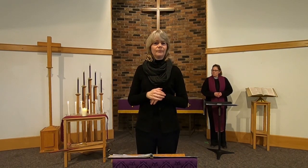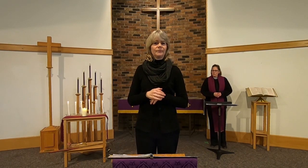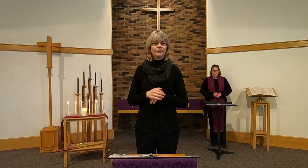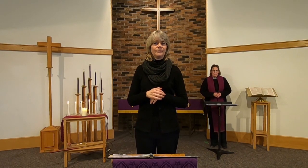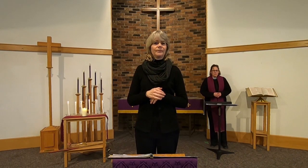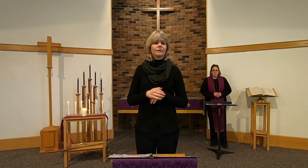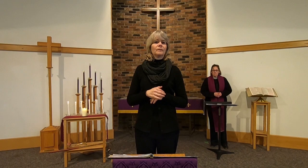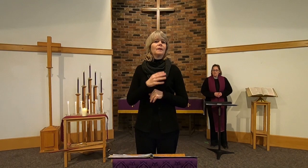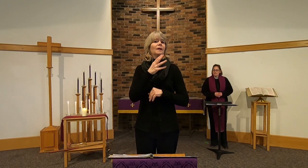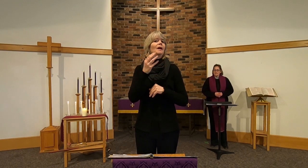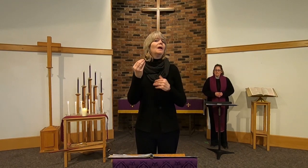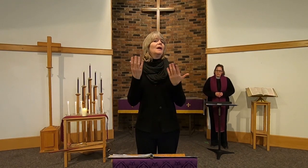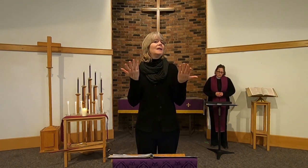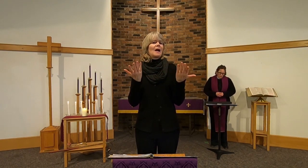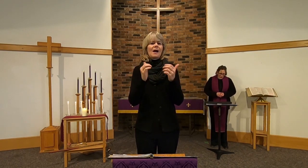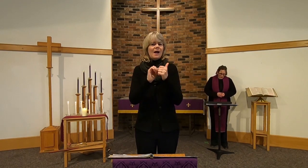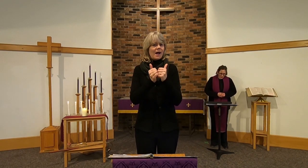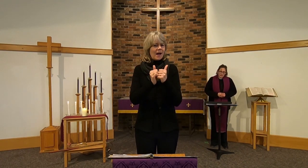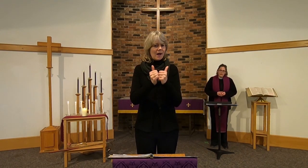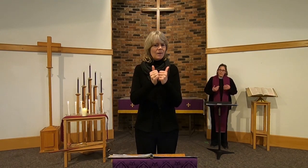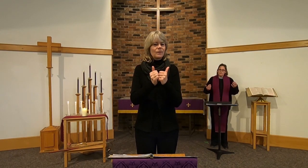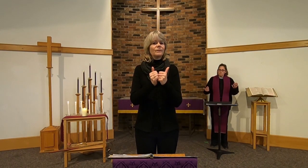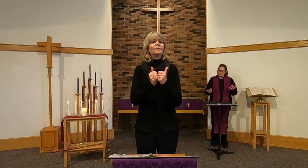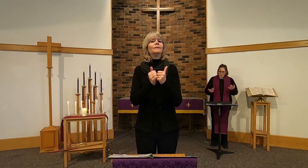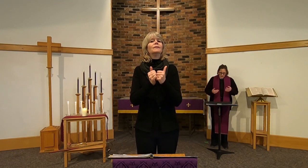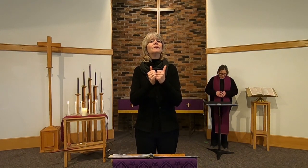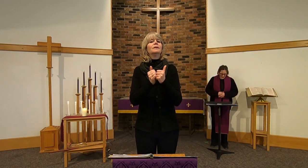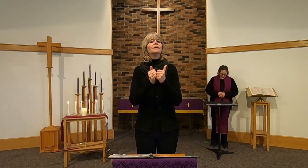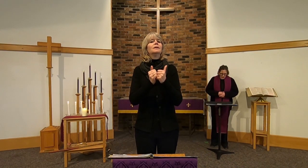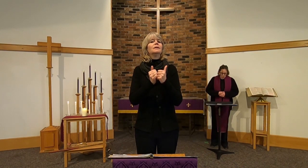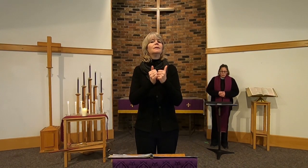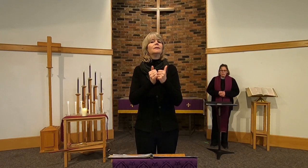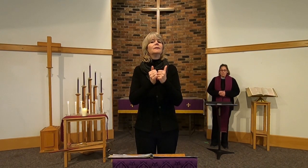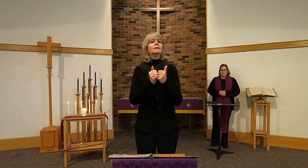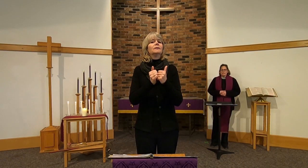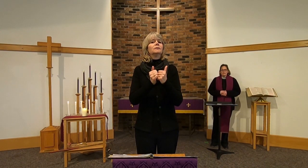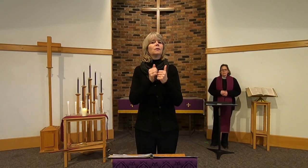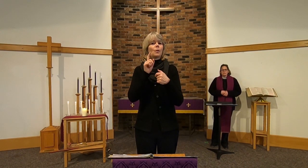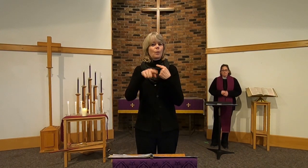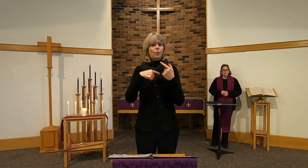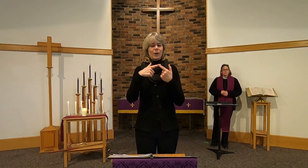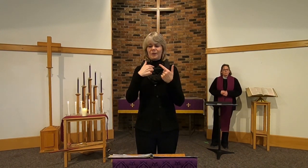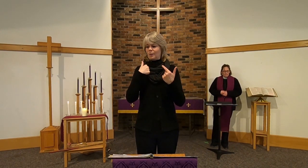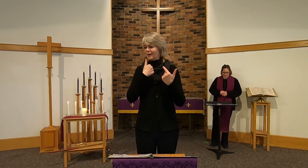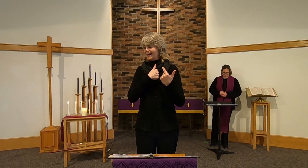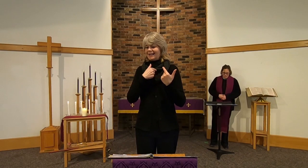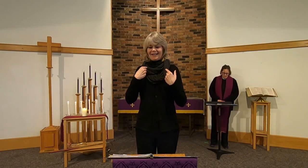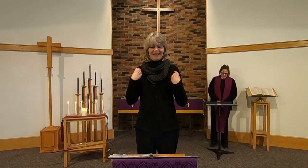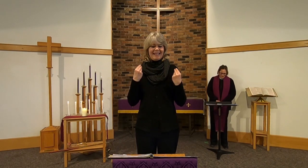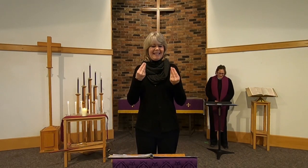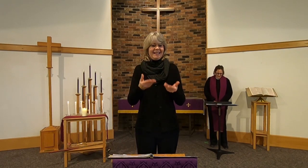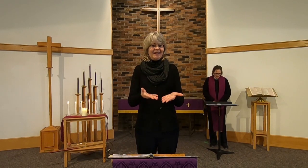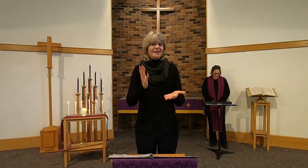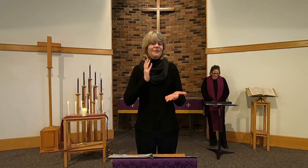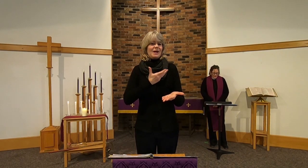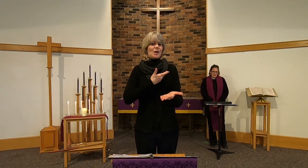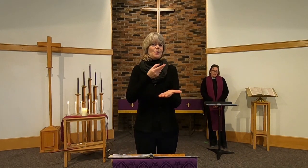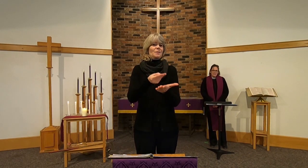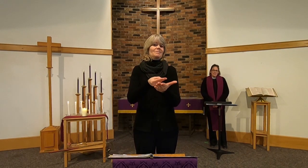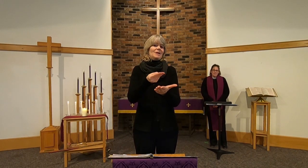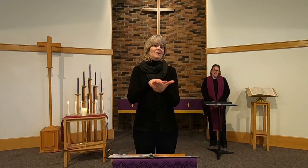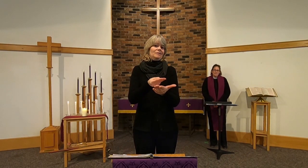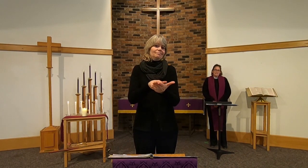And the way that we pay attention well as people is when we give up some of our money.